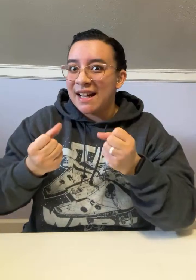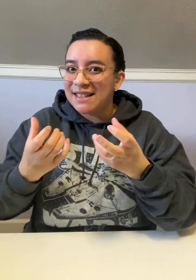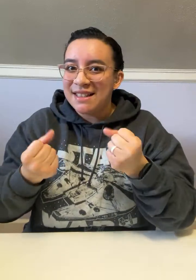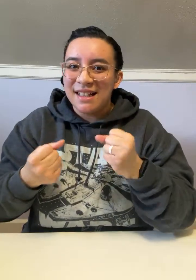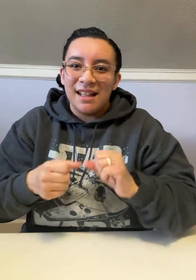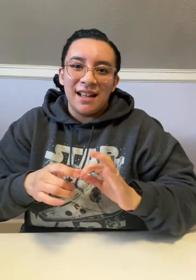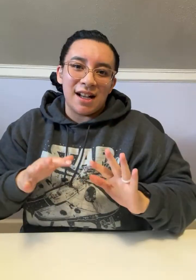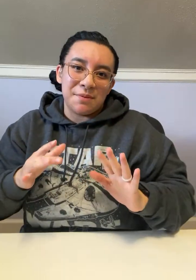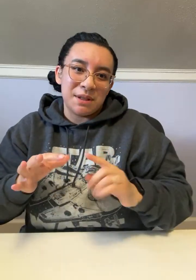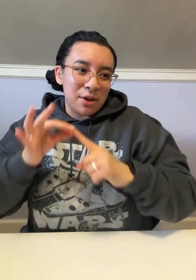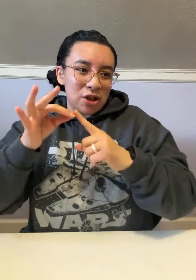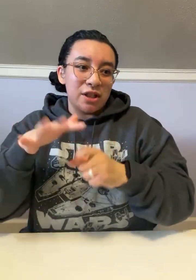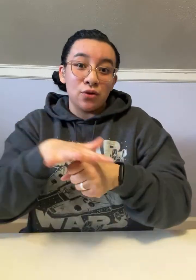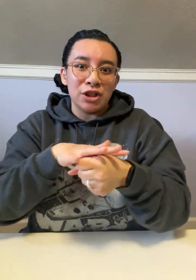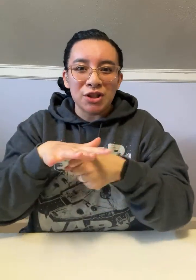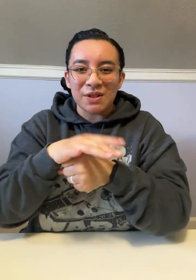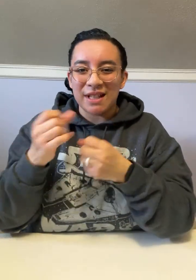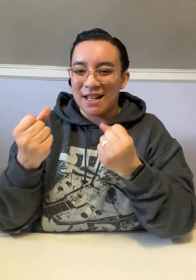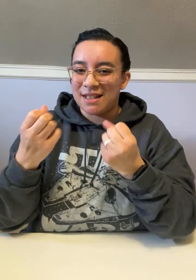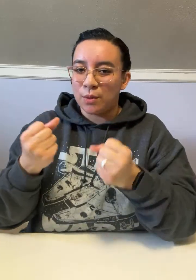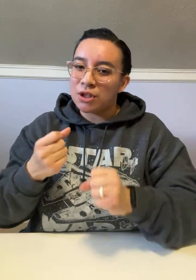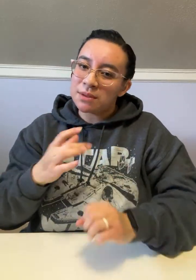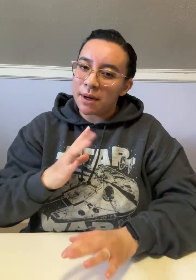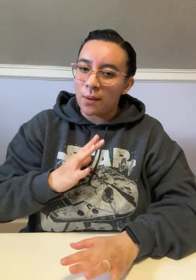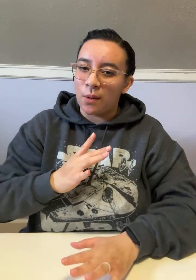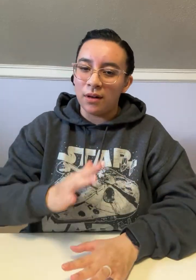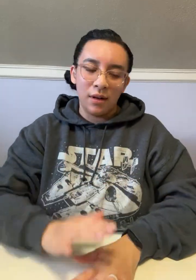signs, especially the regional signs, which is pretty cool.